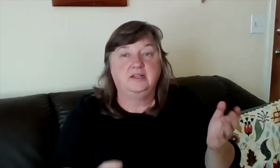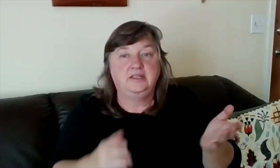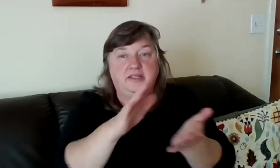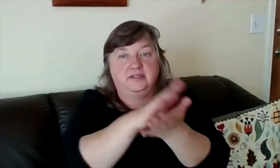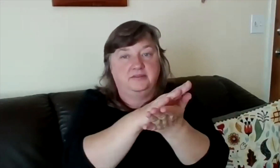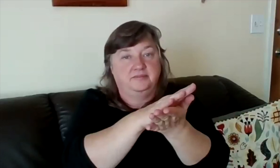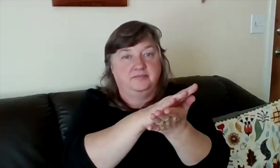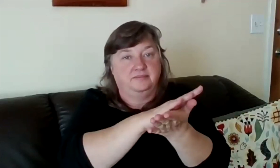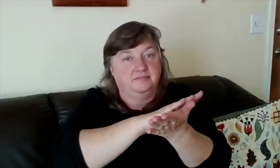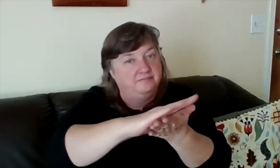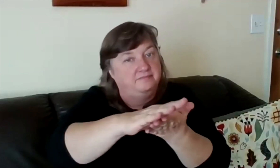clean.